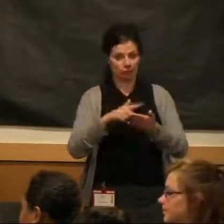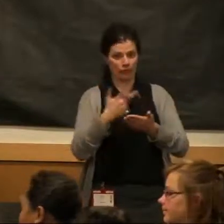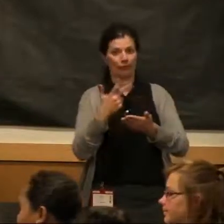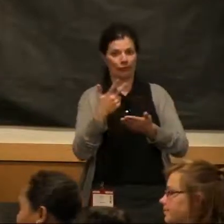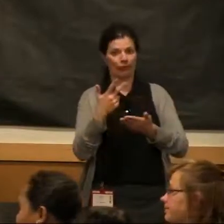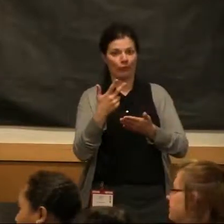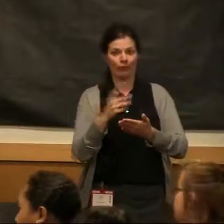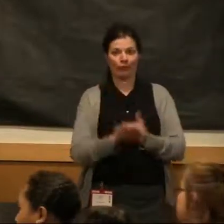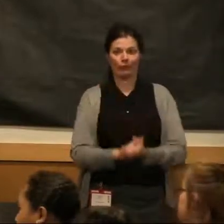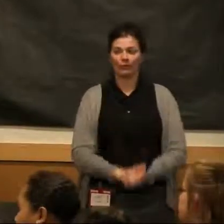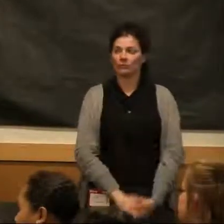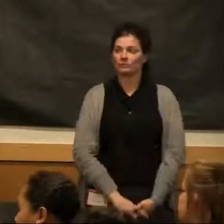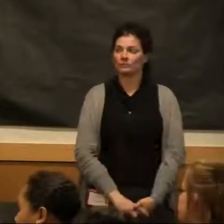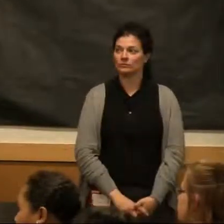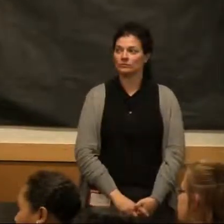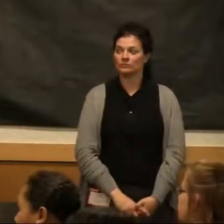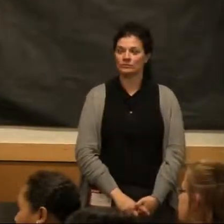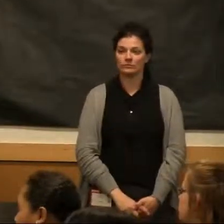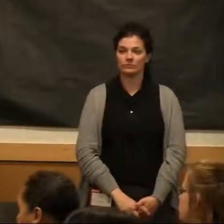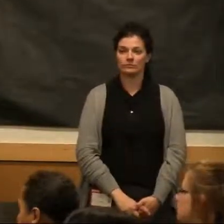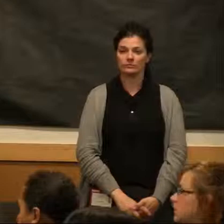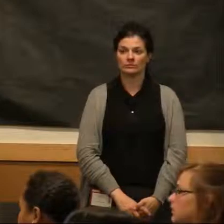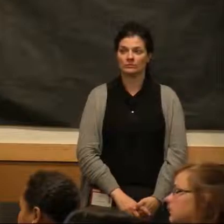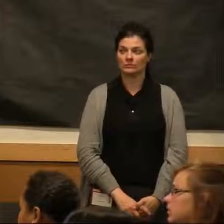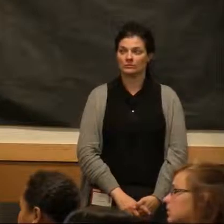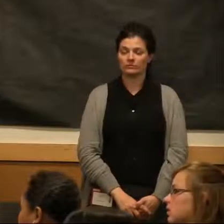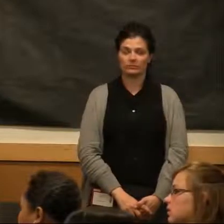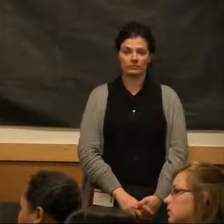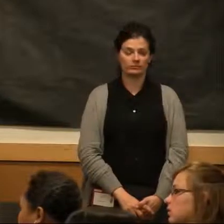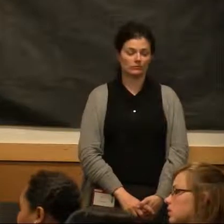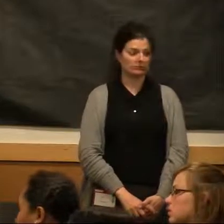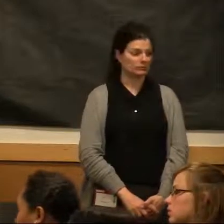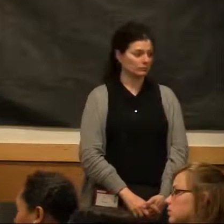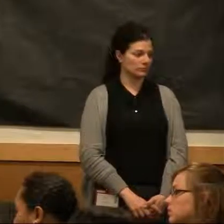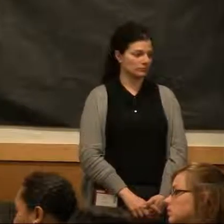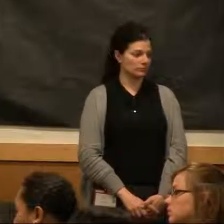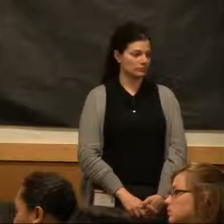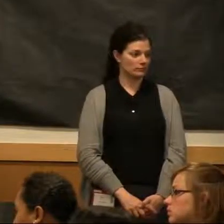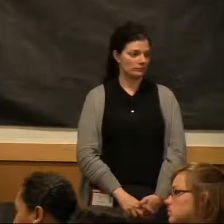good. All right. Should we transition?